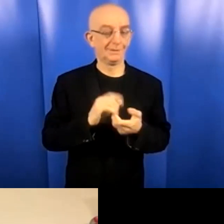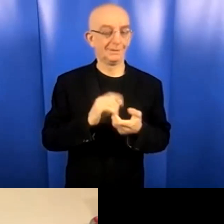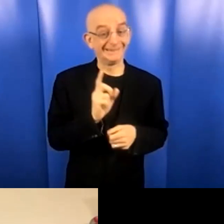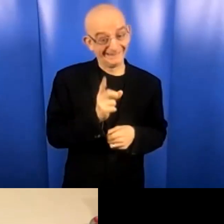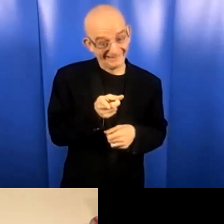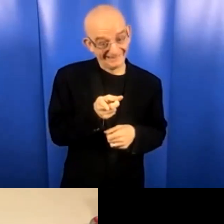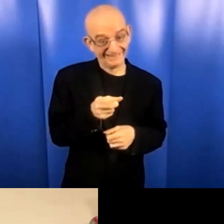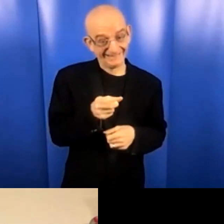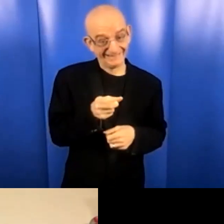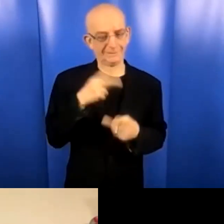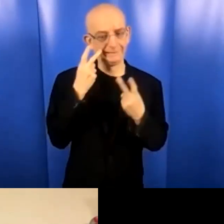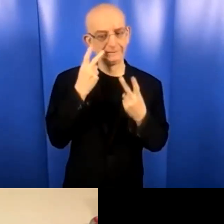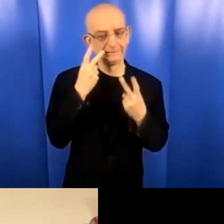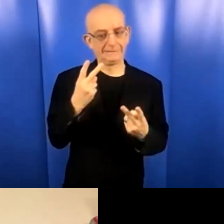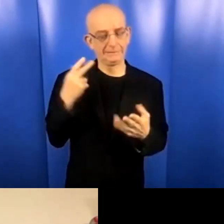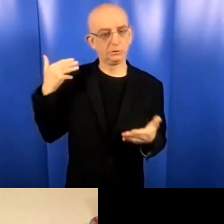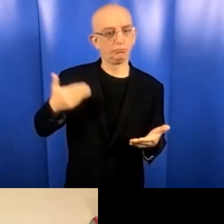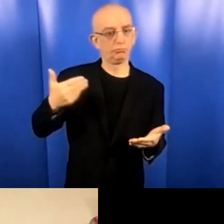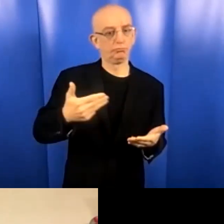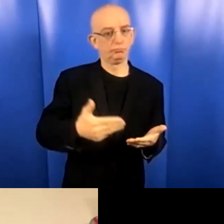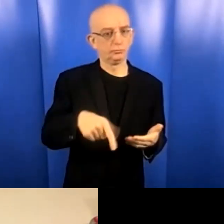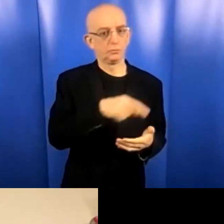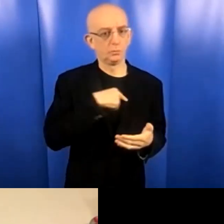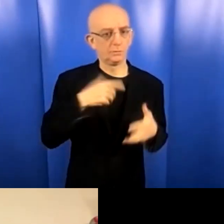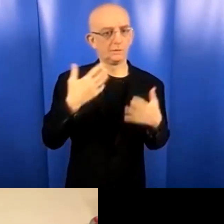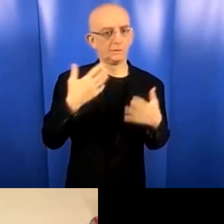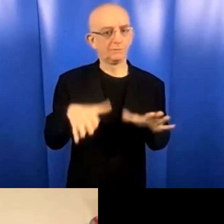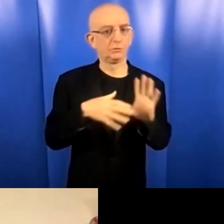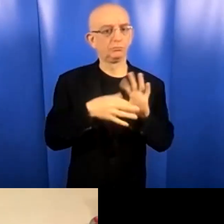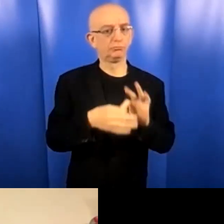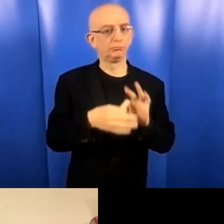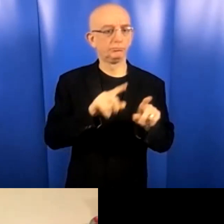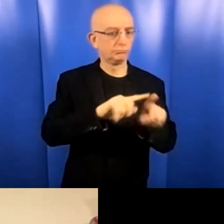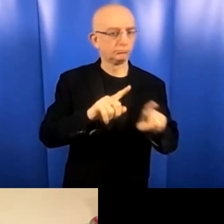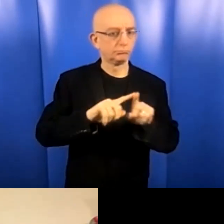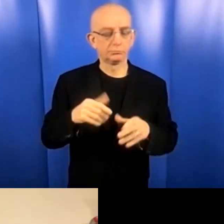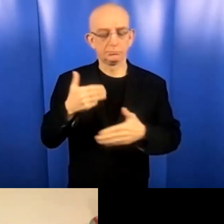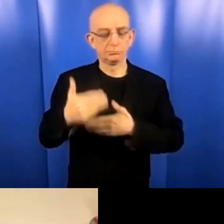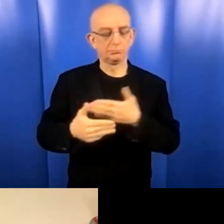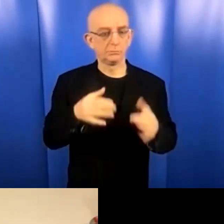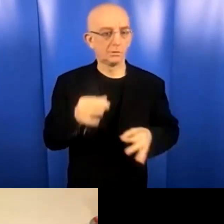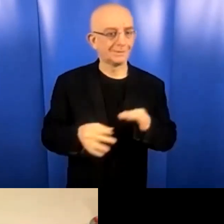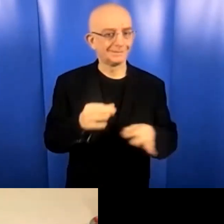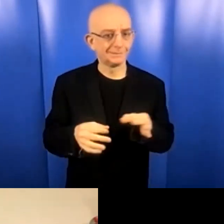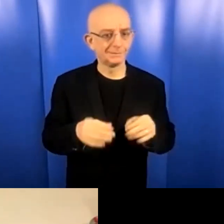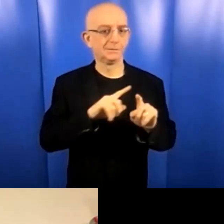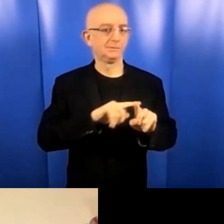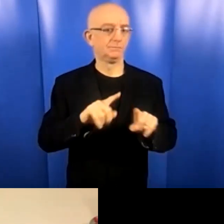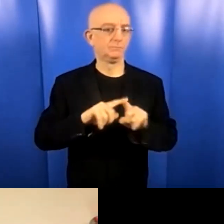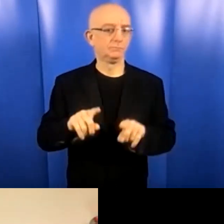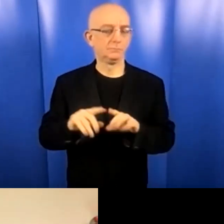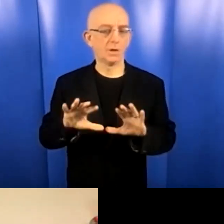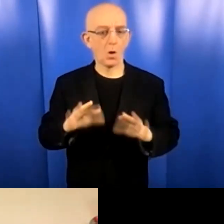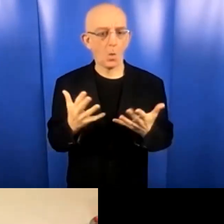have applied different kind of strategies and different kinds of methods in doing our